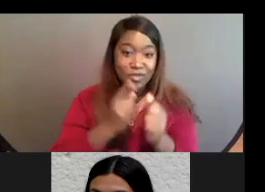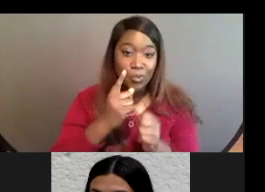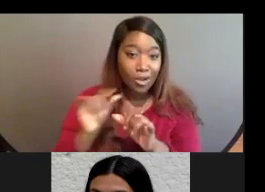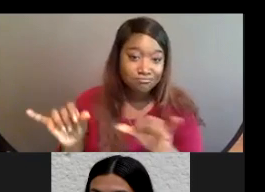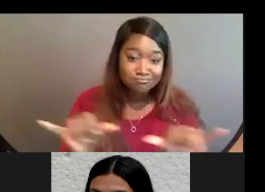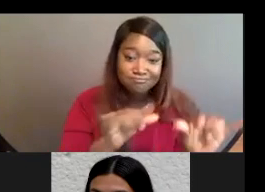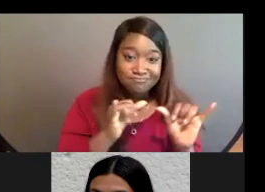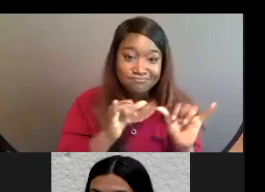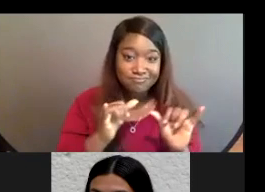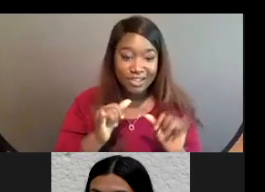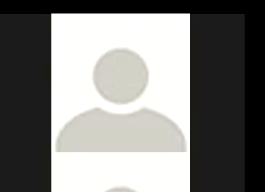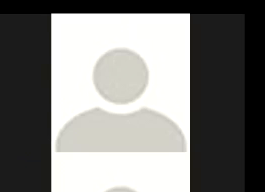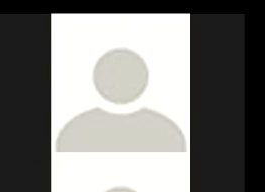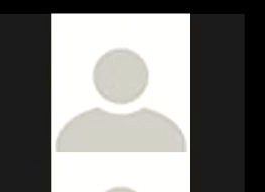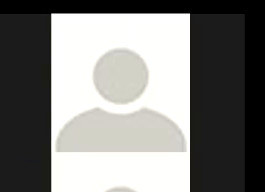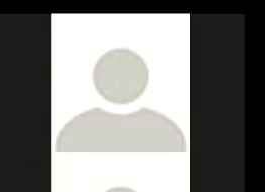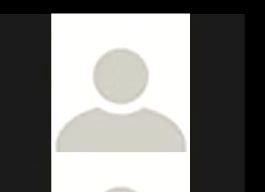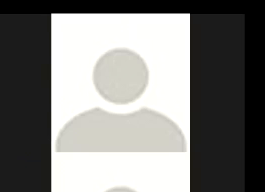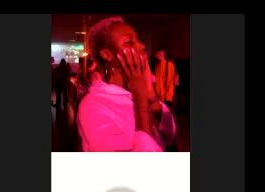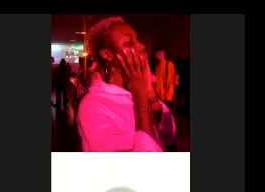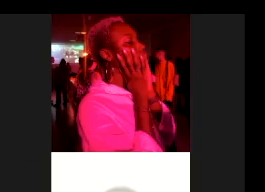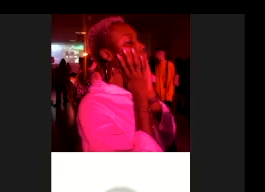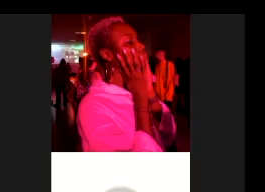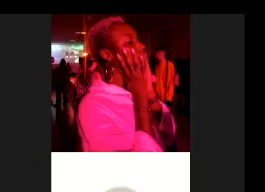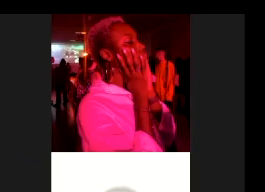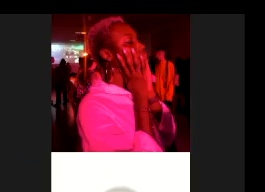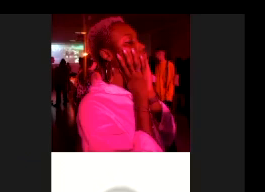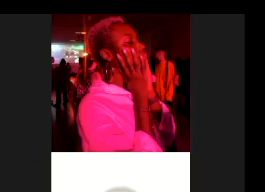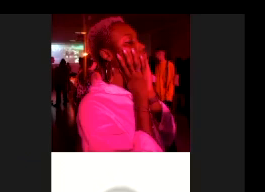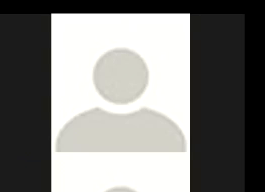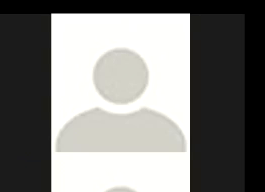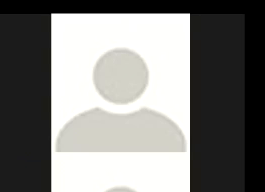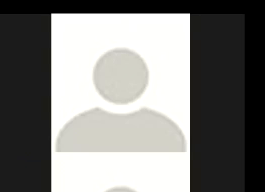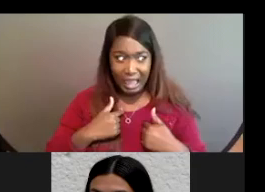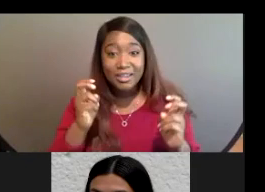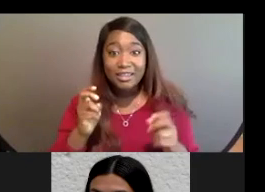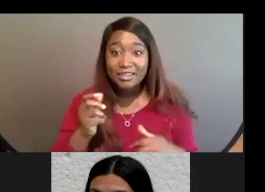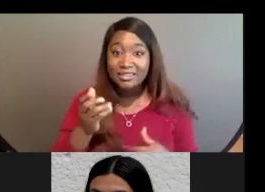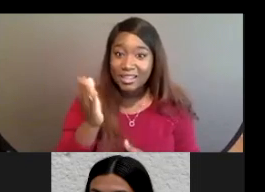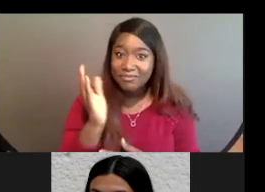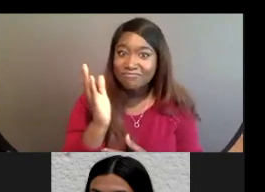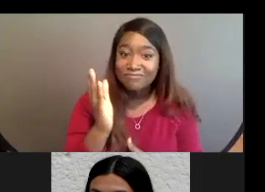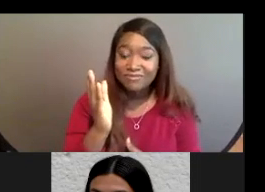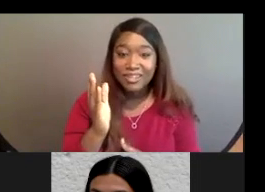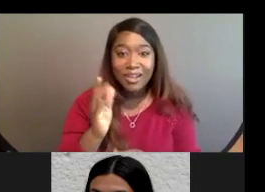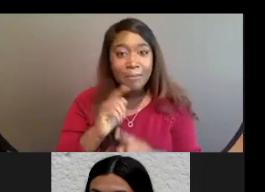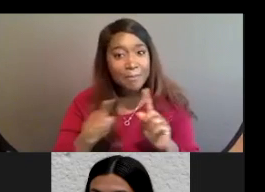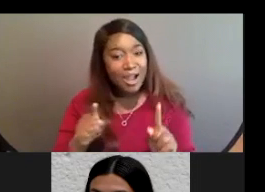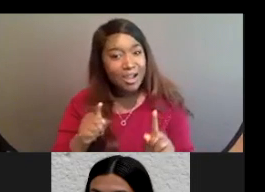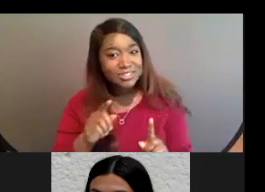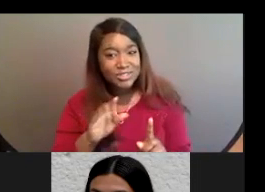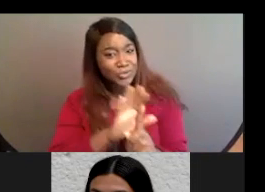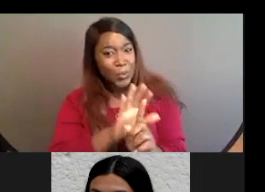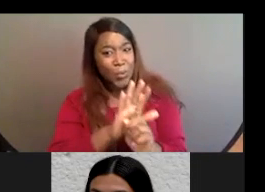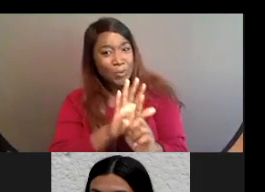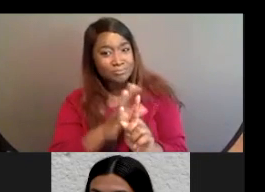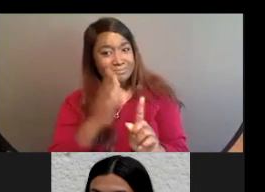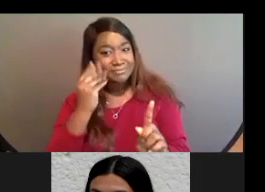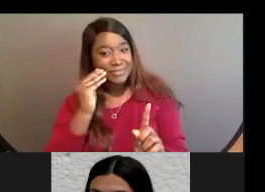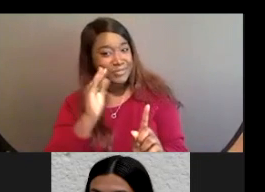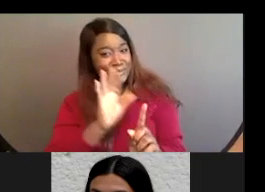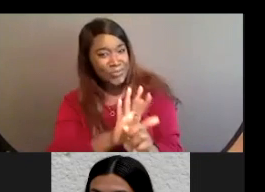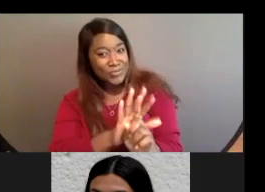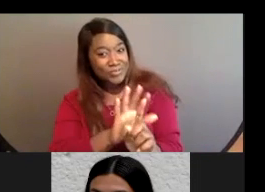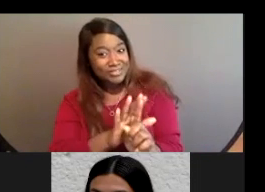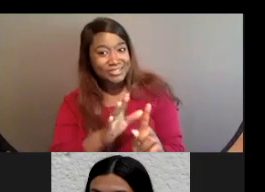doing? Can I speak to this? And we can only speak from where we can speak, right? You know, I often